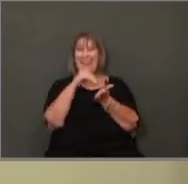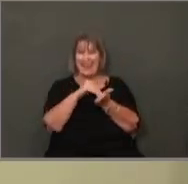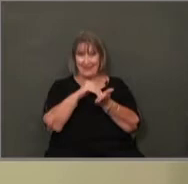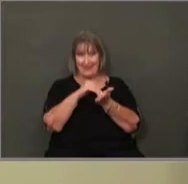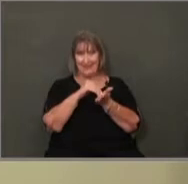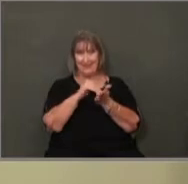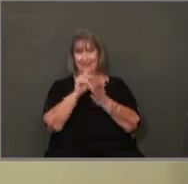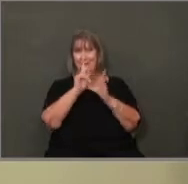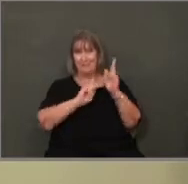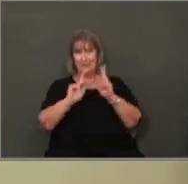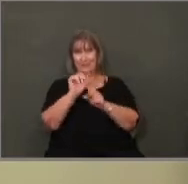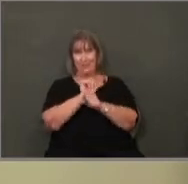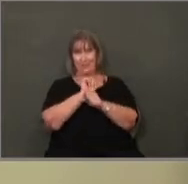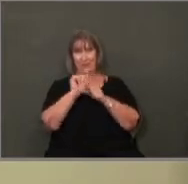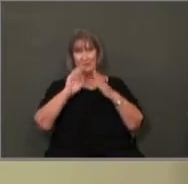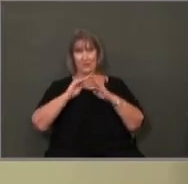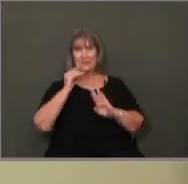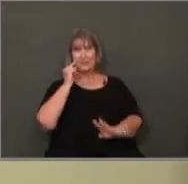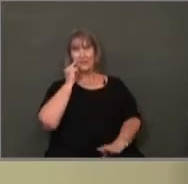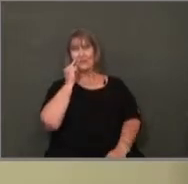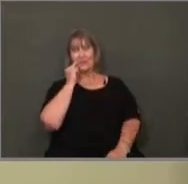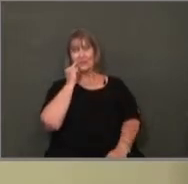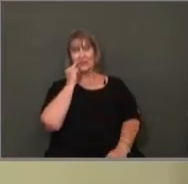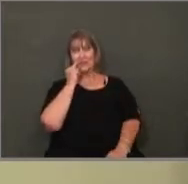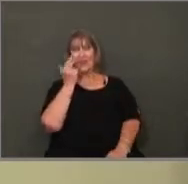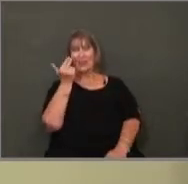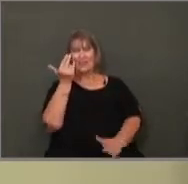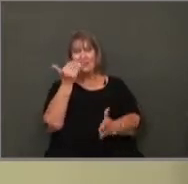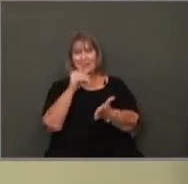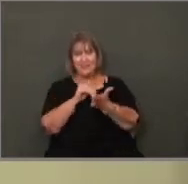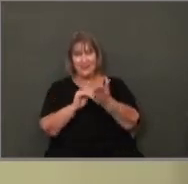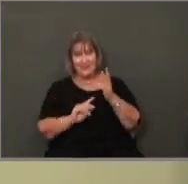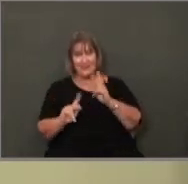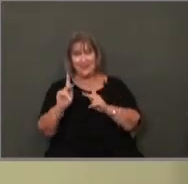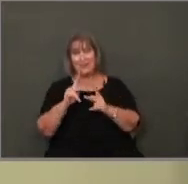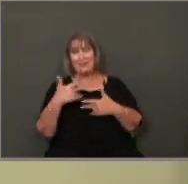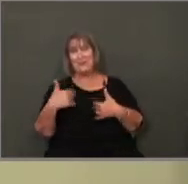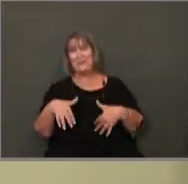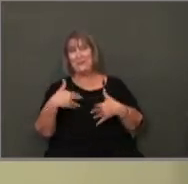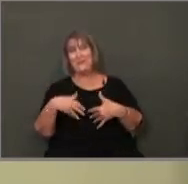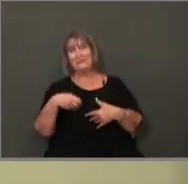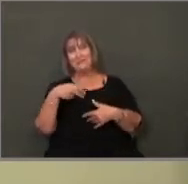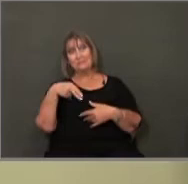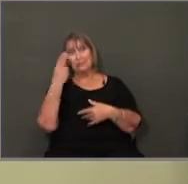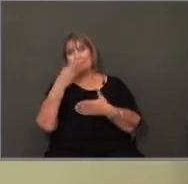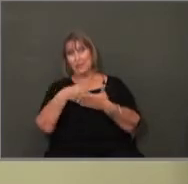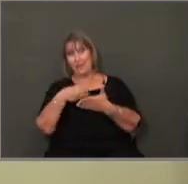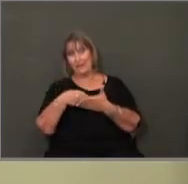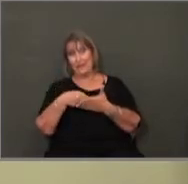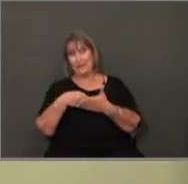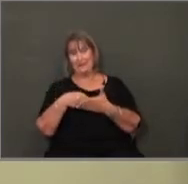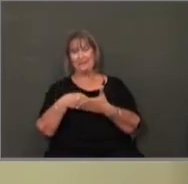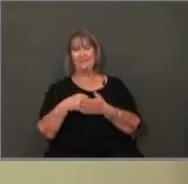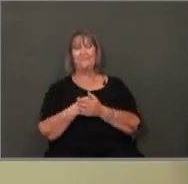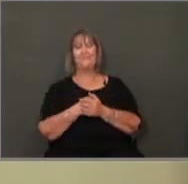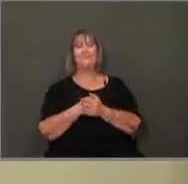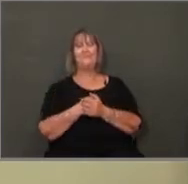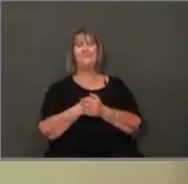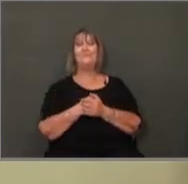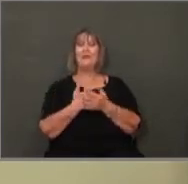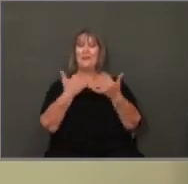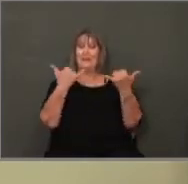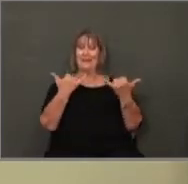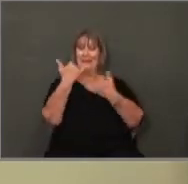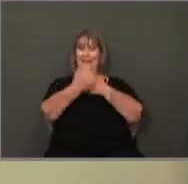serving you, right? And think about that, the sheer amount of money that requires. But something happened that we've never had happen before,